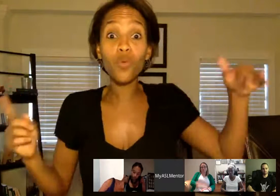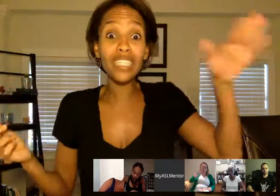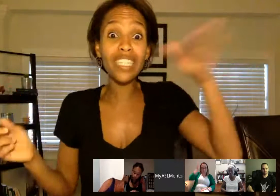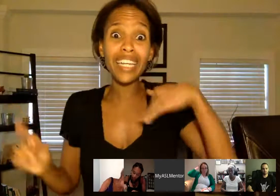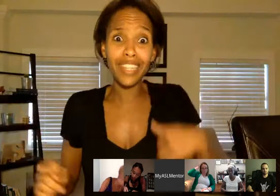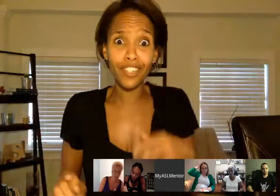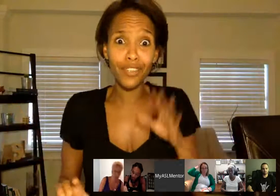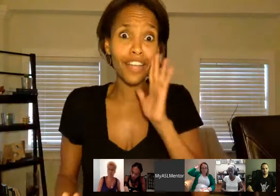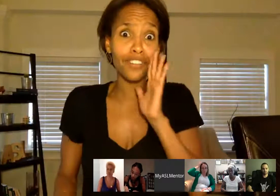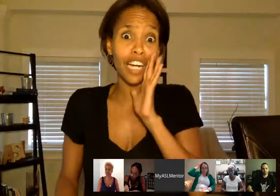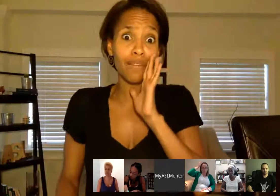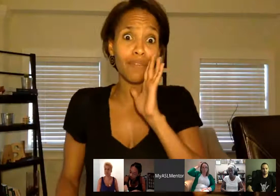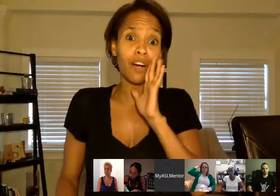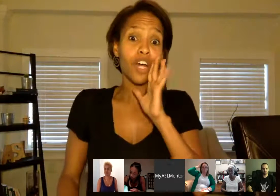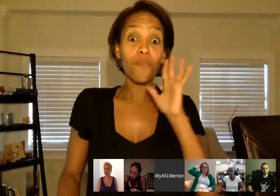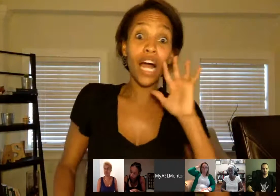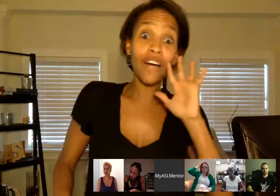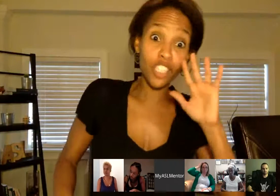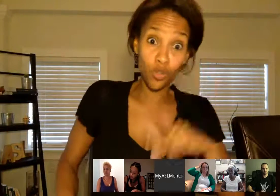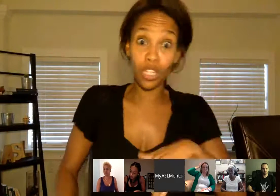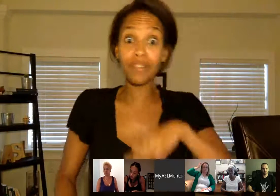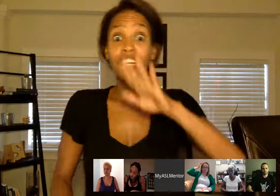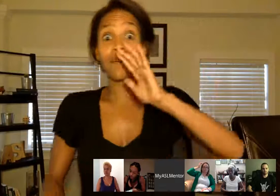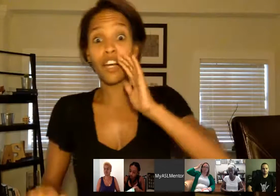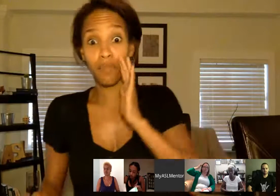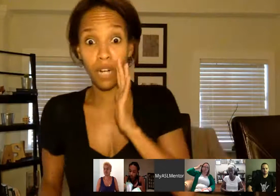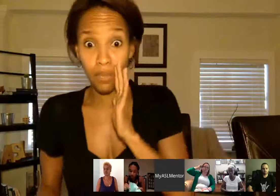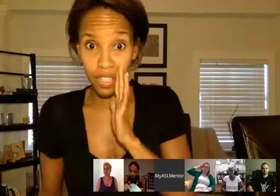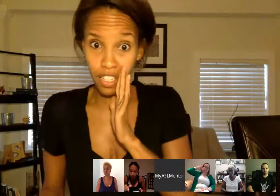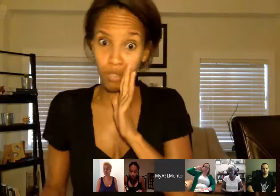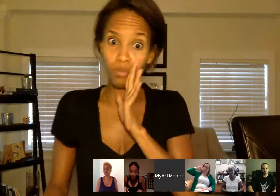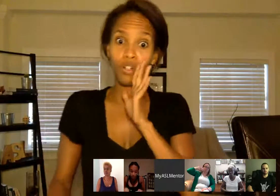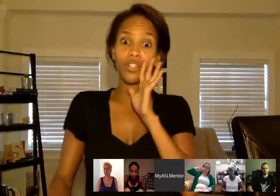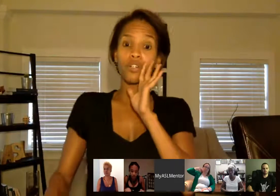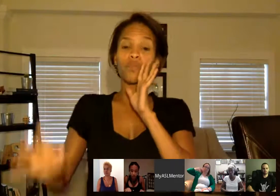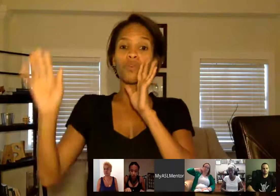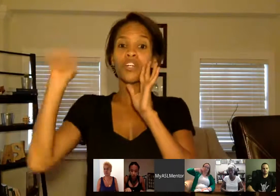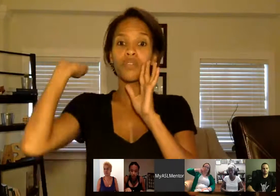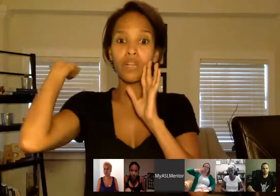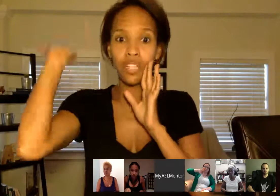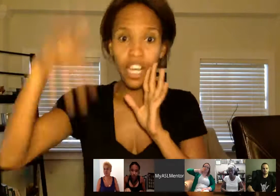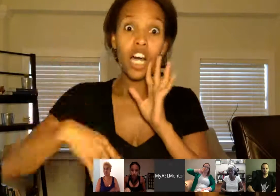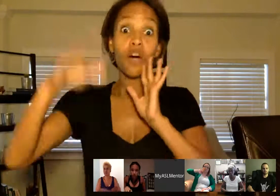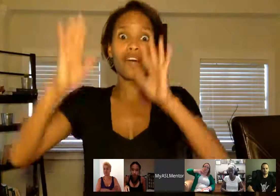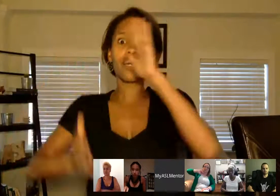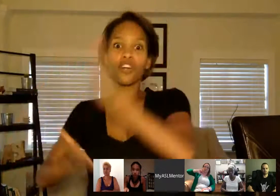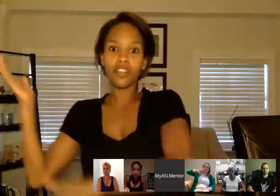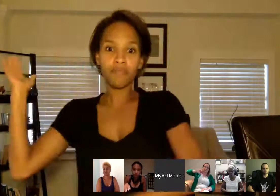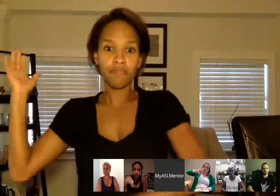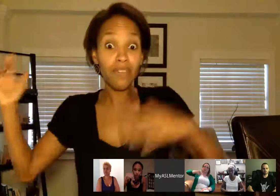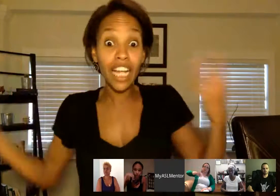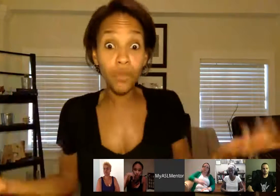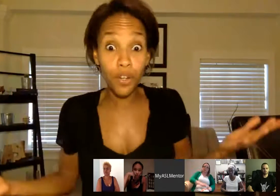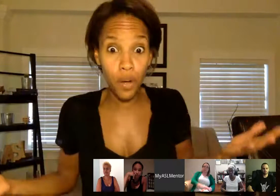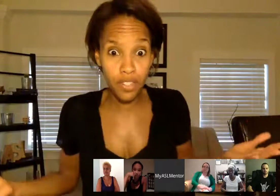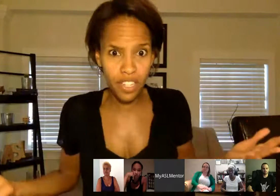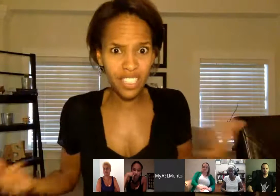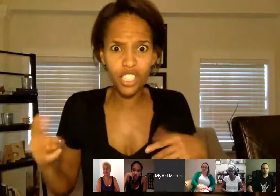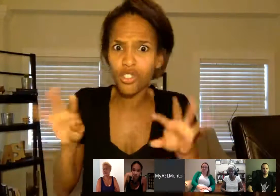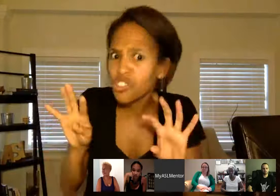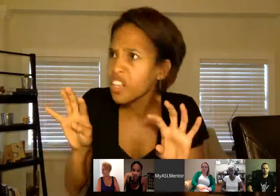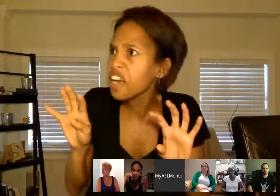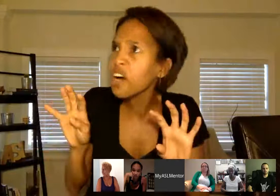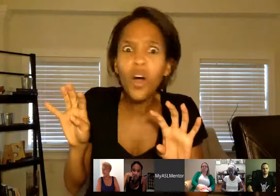popped in one day and said, you guys are talking about private sector. Well, let me tell you about the public sector. Boy, oh boy, let me. Oh, gotta run. Maybe that's what it was.